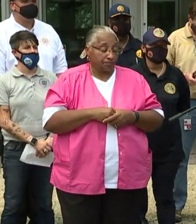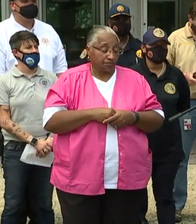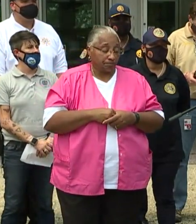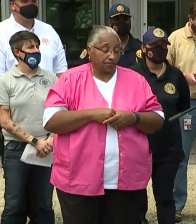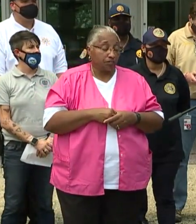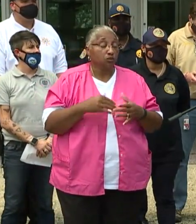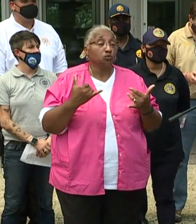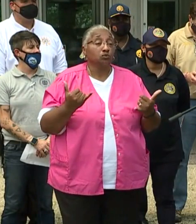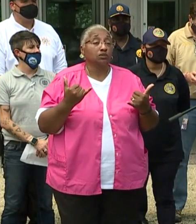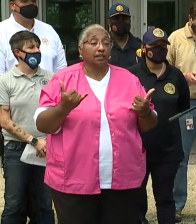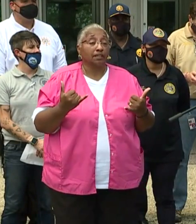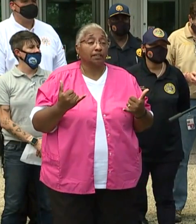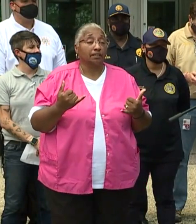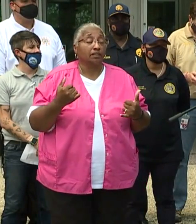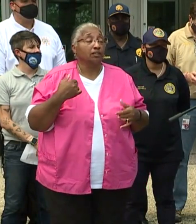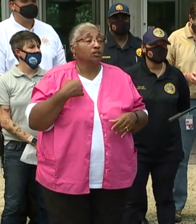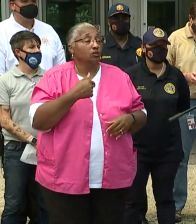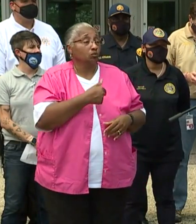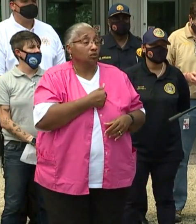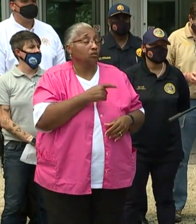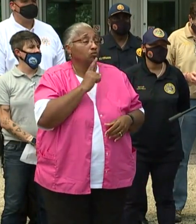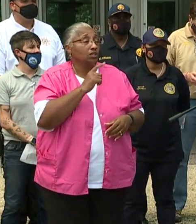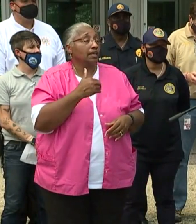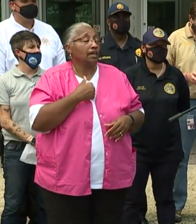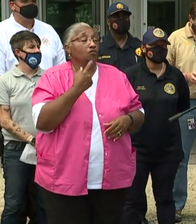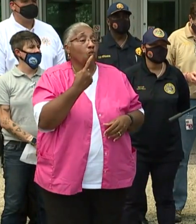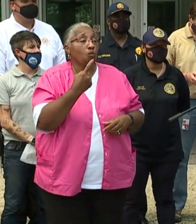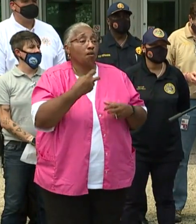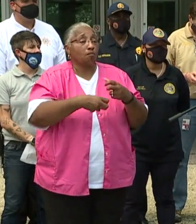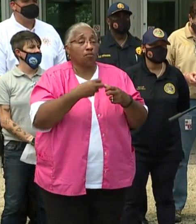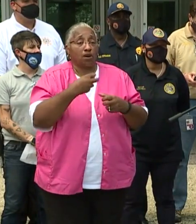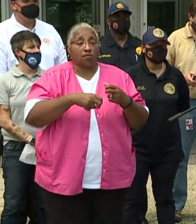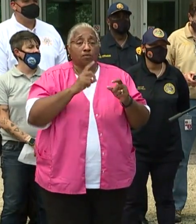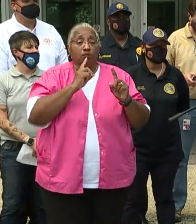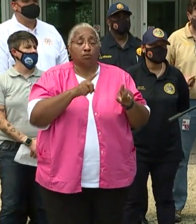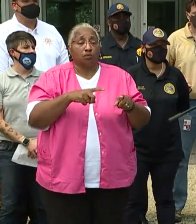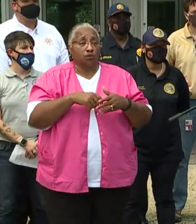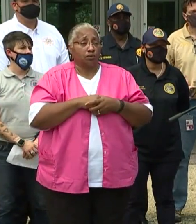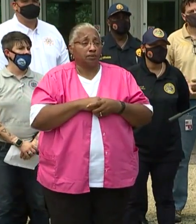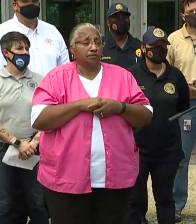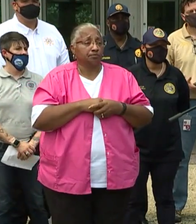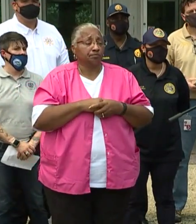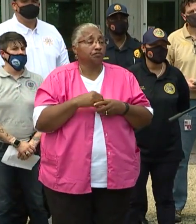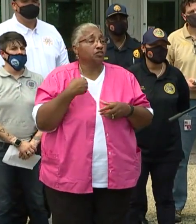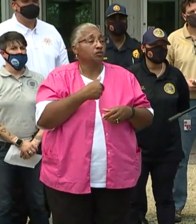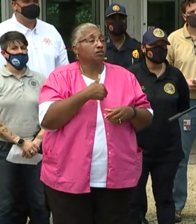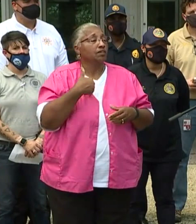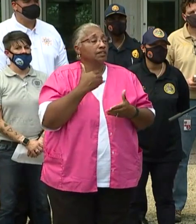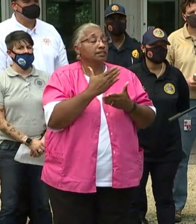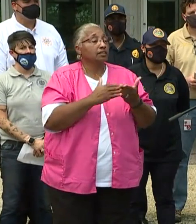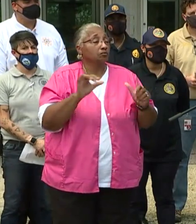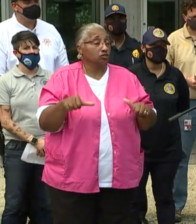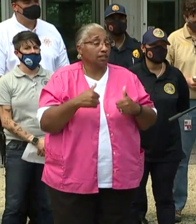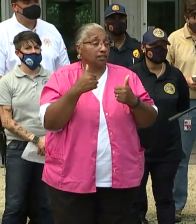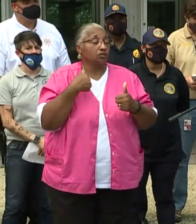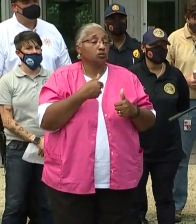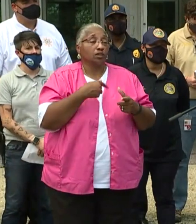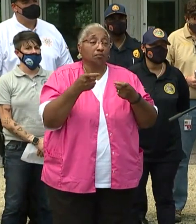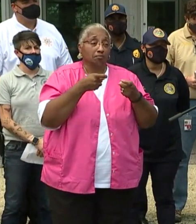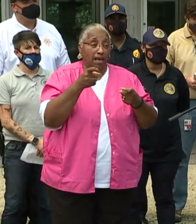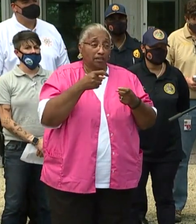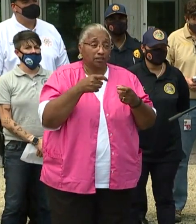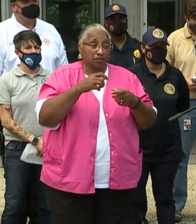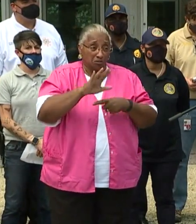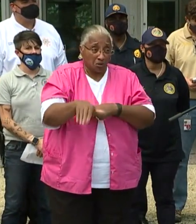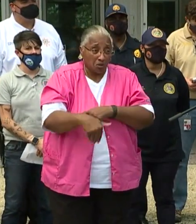As of today, we had really one issue to report to you. We've had some challenges that we managed throughout the night